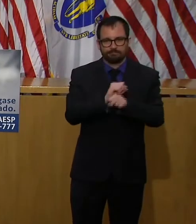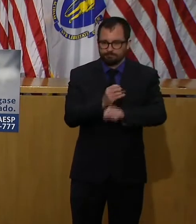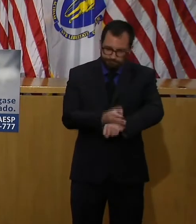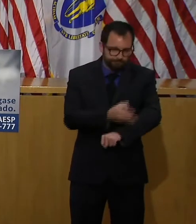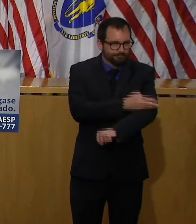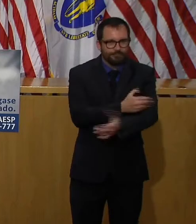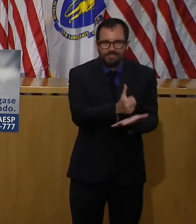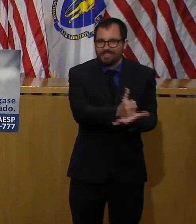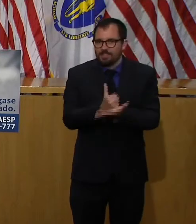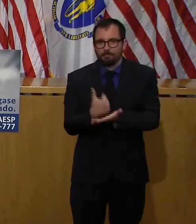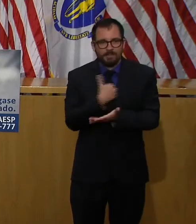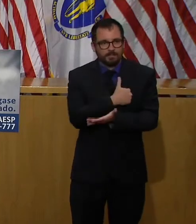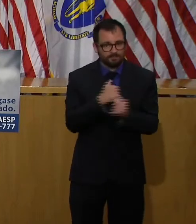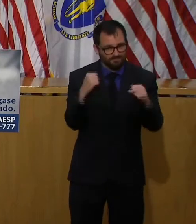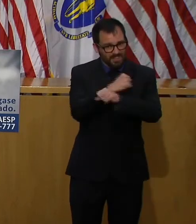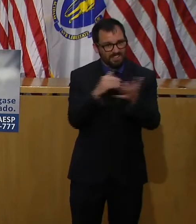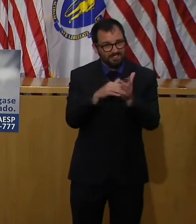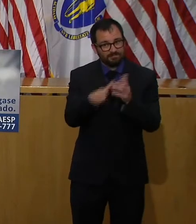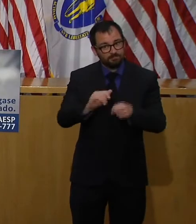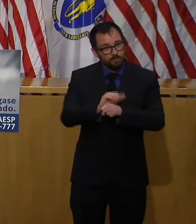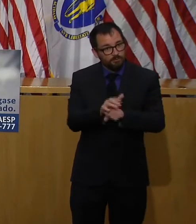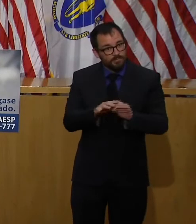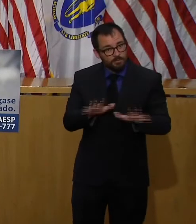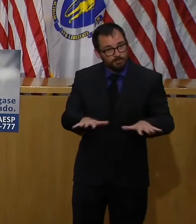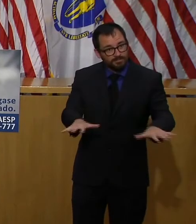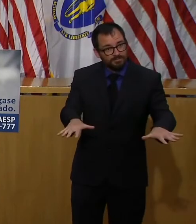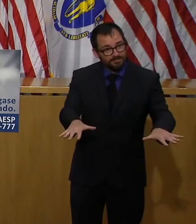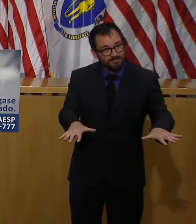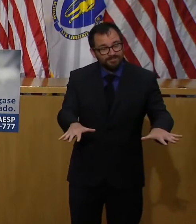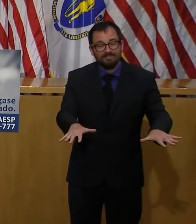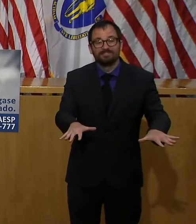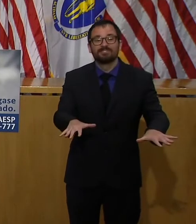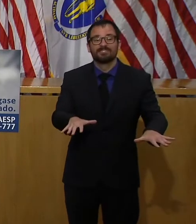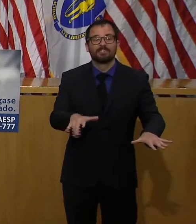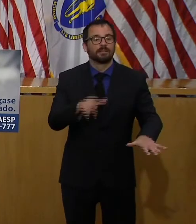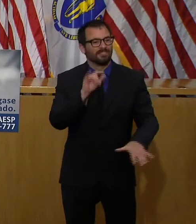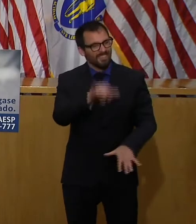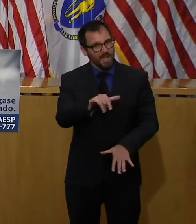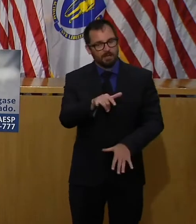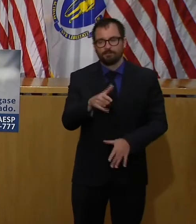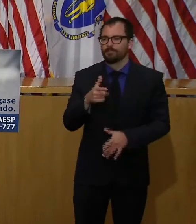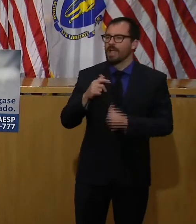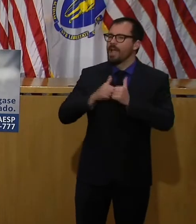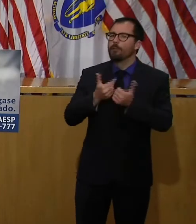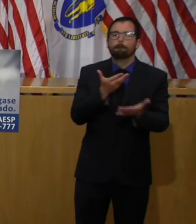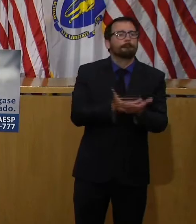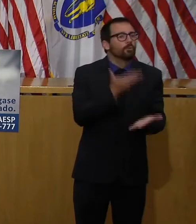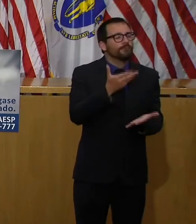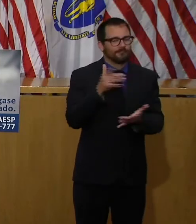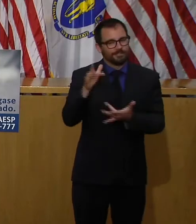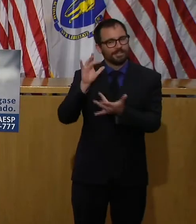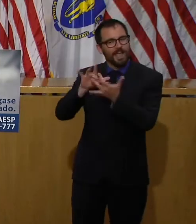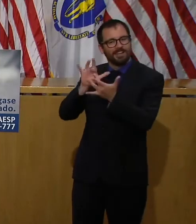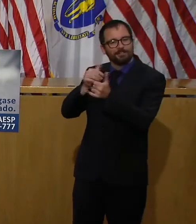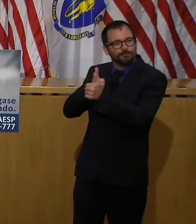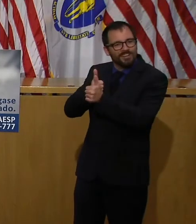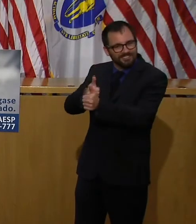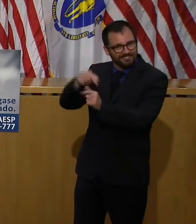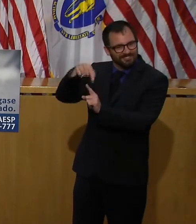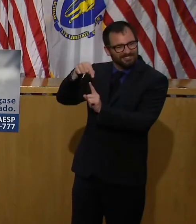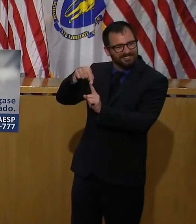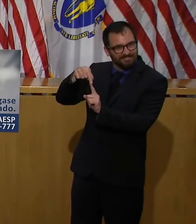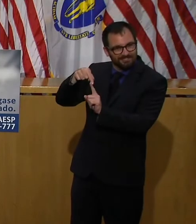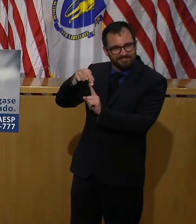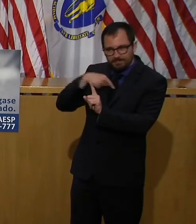All of our big and small sacrifices are working. Yes, it's hard for all of us, my